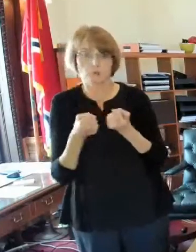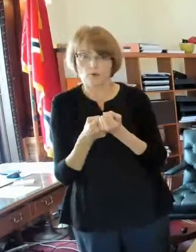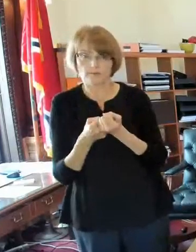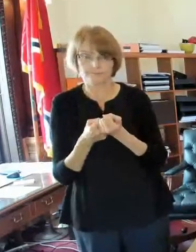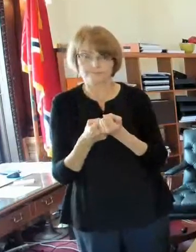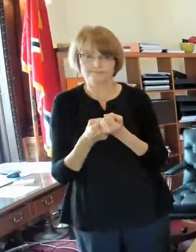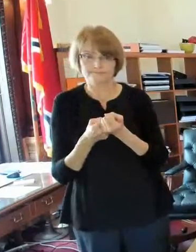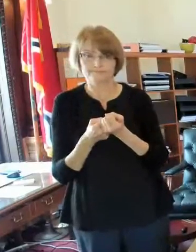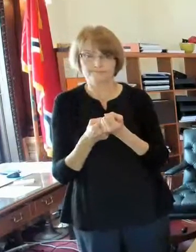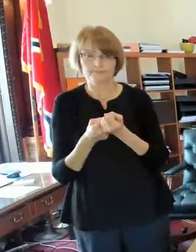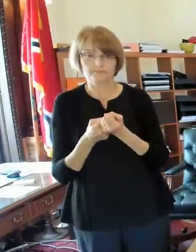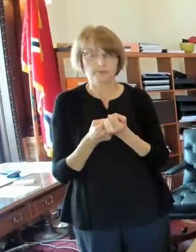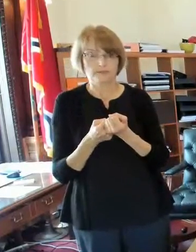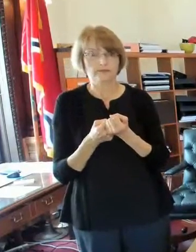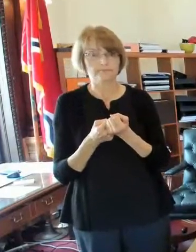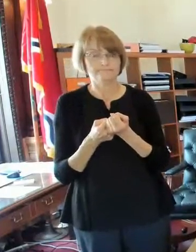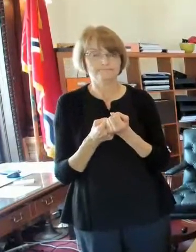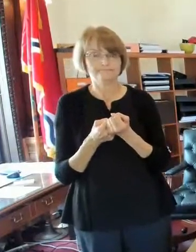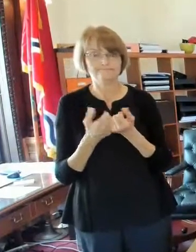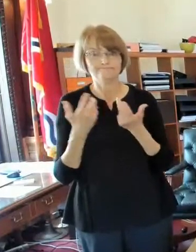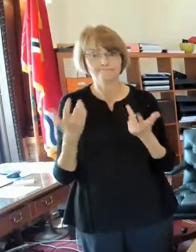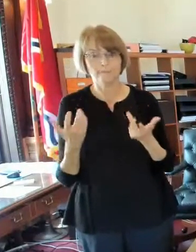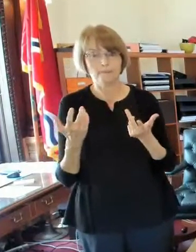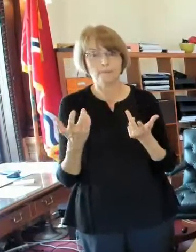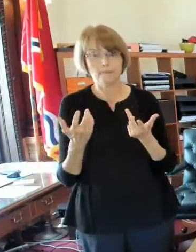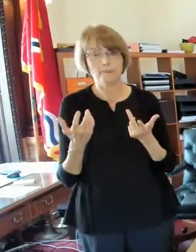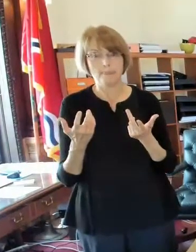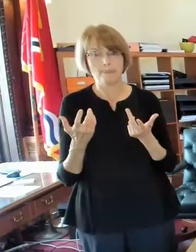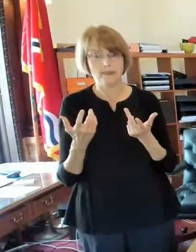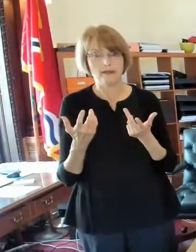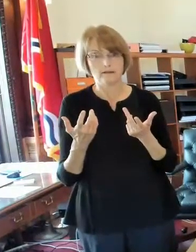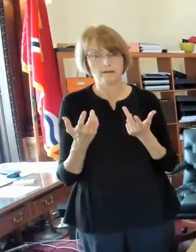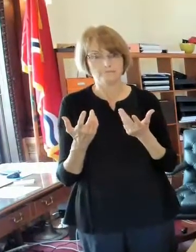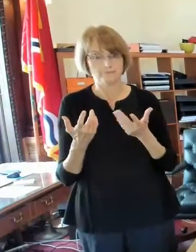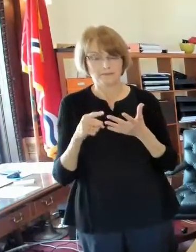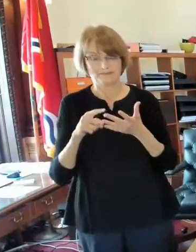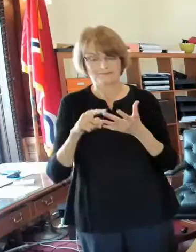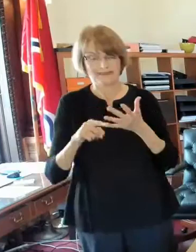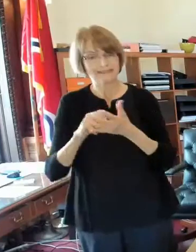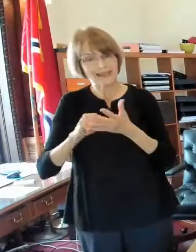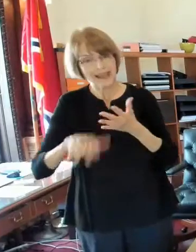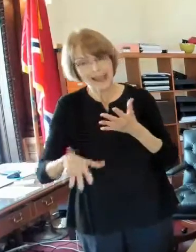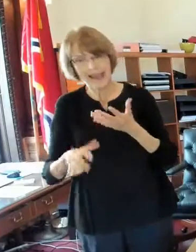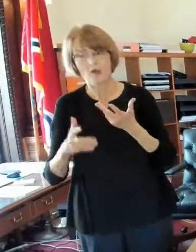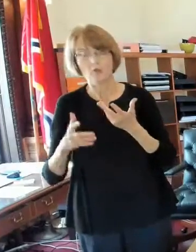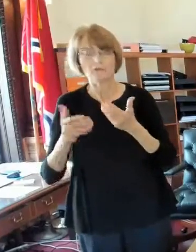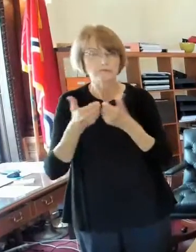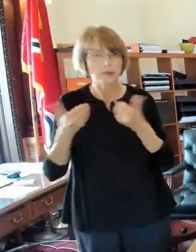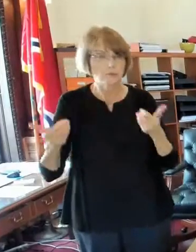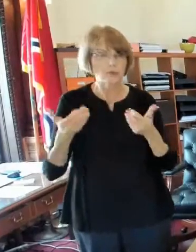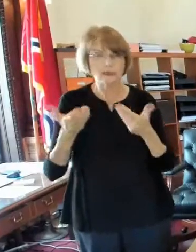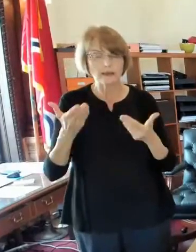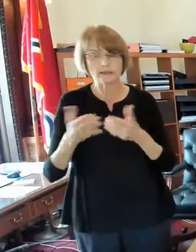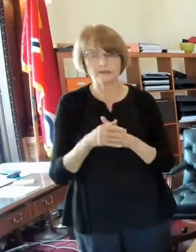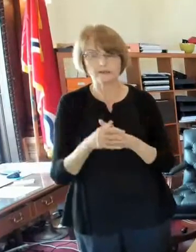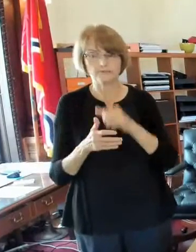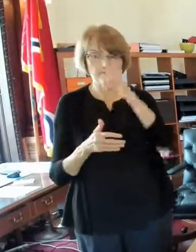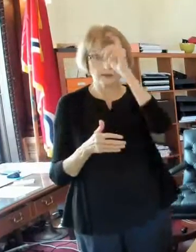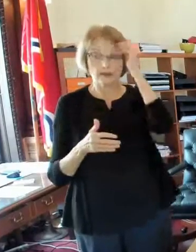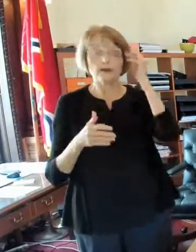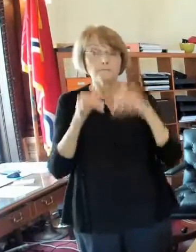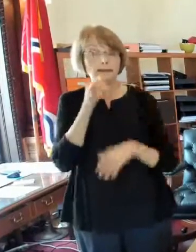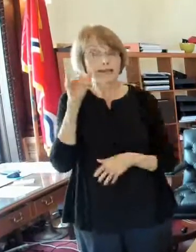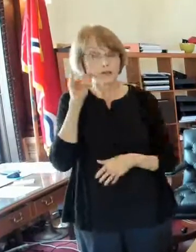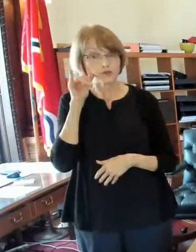of, and that we think would either be better off maybe not being in the bill or being handled separately. What we learned